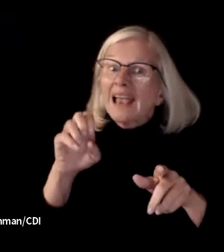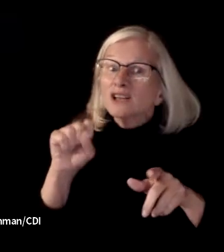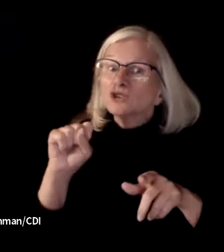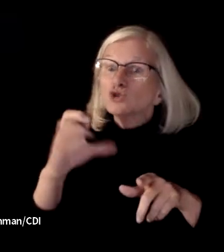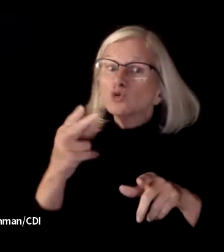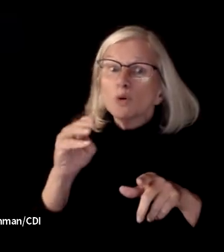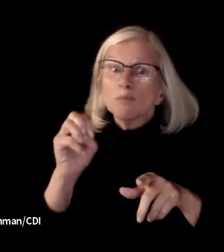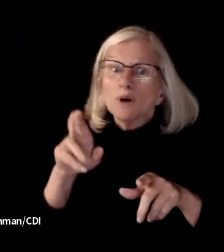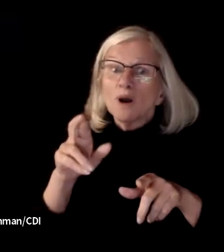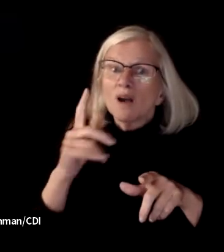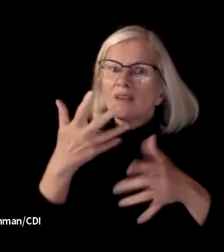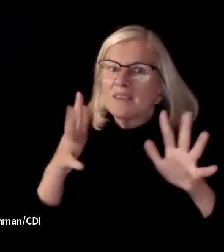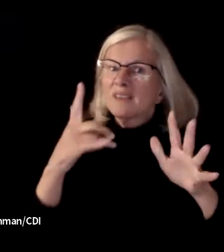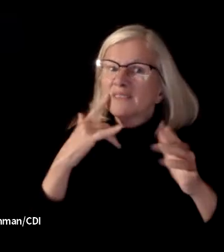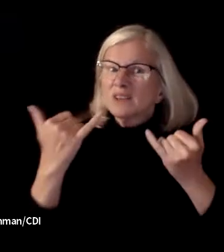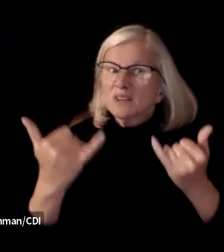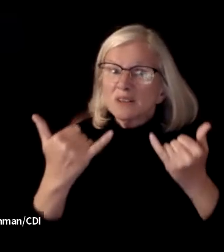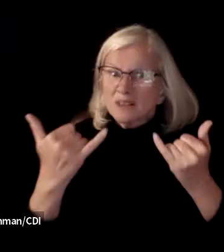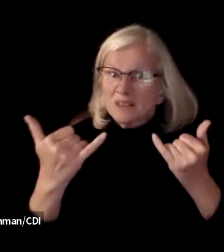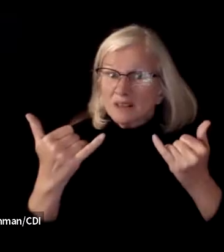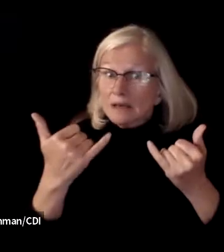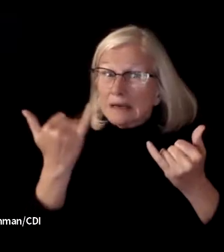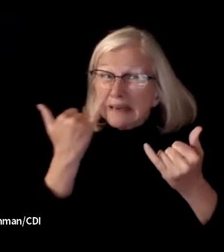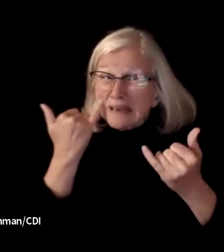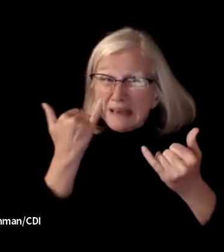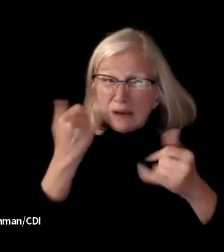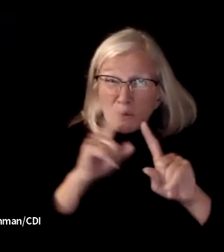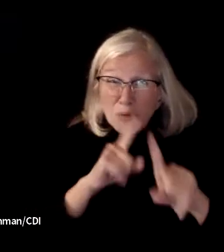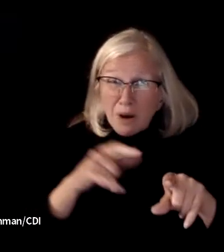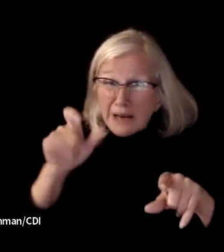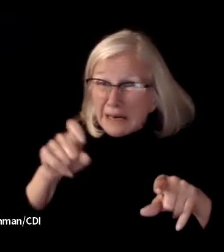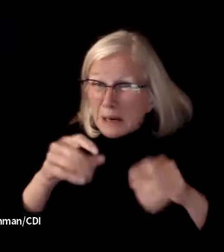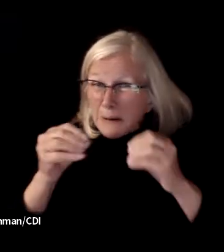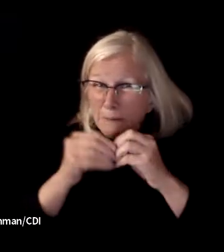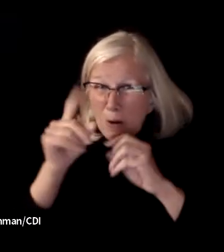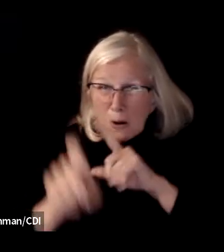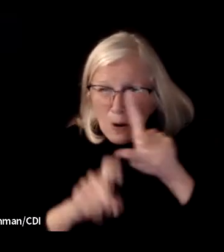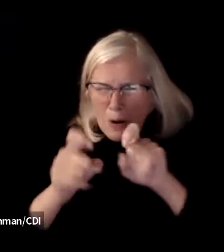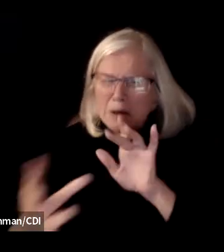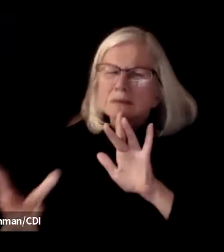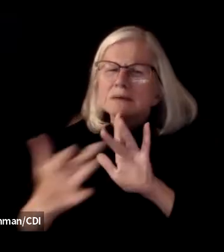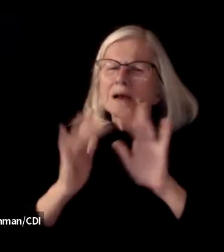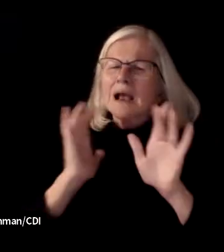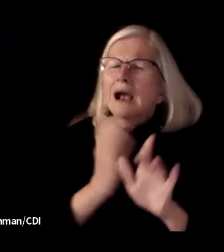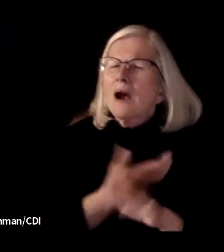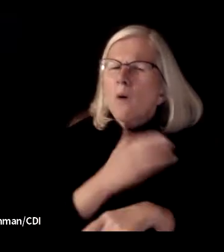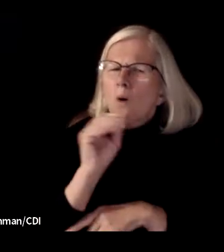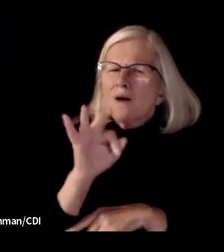reporters with additional questions to reach out to our office this afternoon. Have a good day, and we'll talk to you again soon.